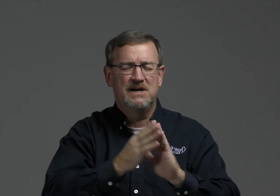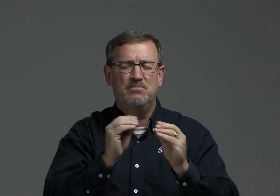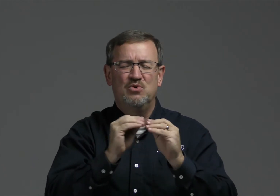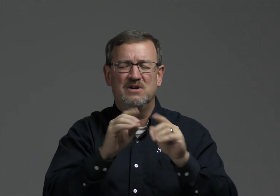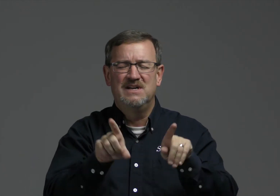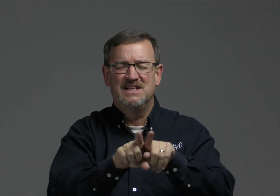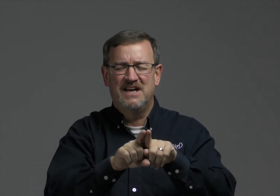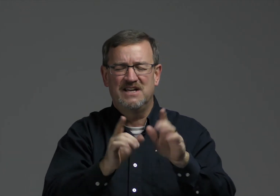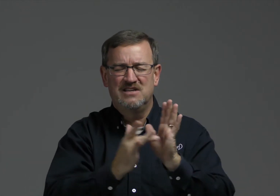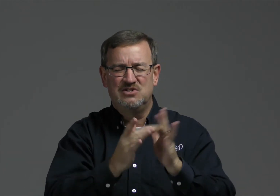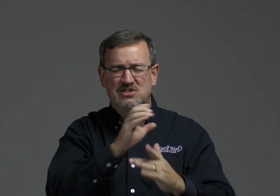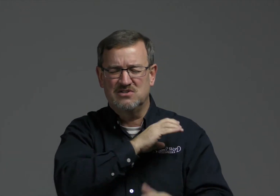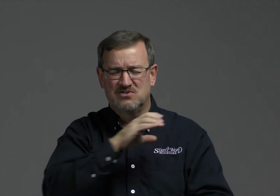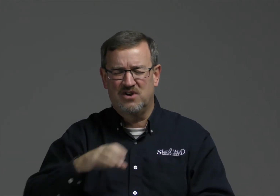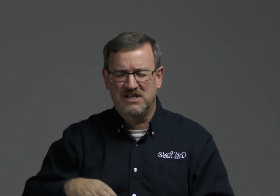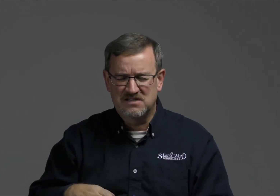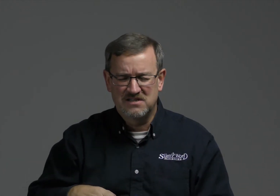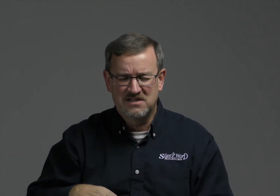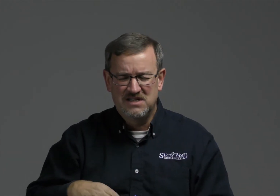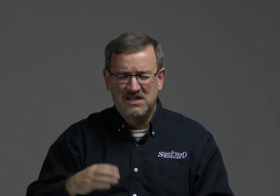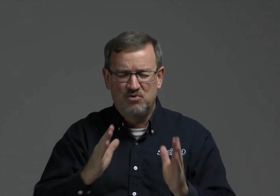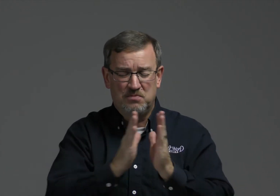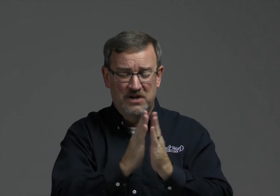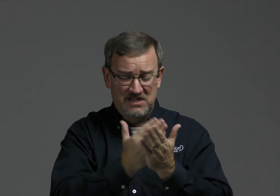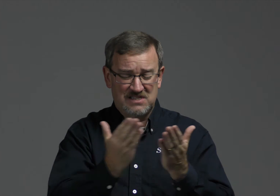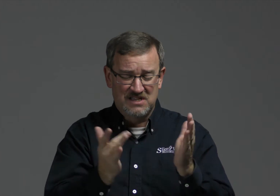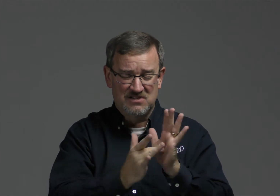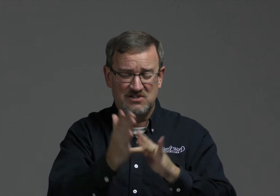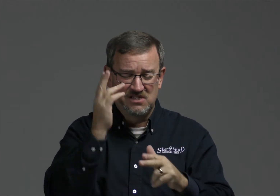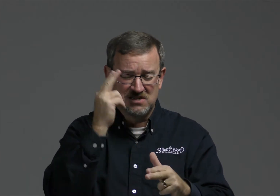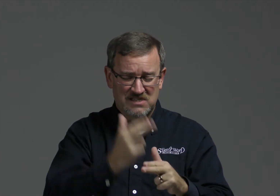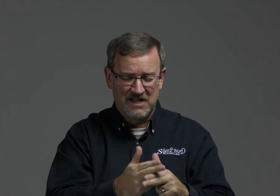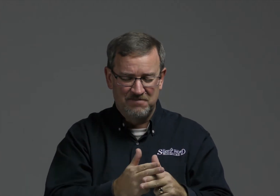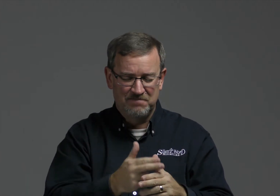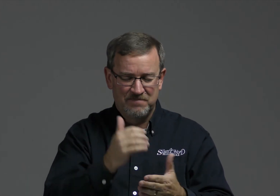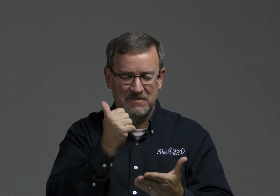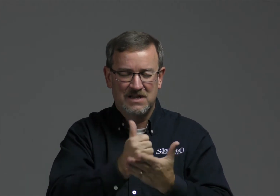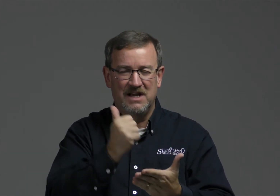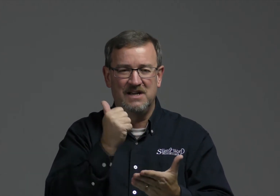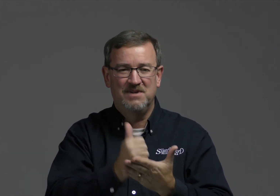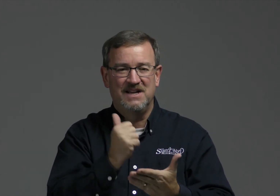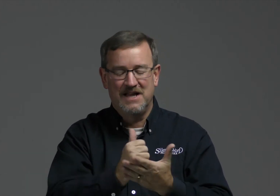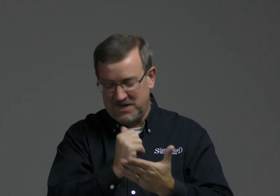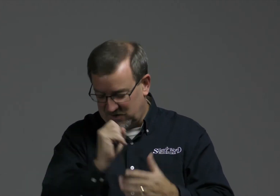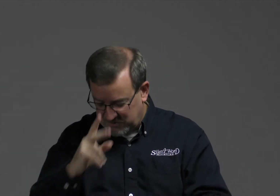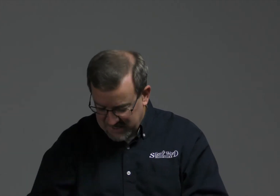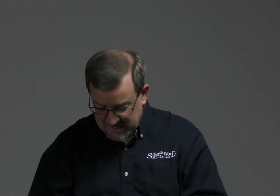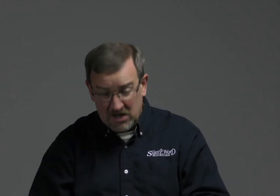become more like Jesus Christ. We pray these things in Jesus' name. Amen. Amen. All right.